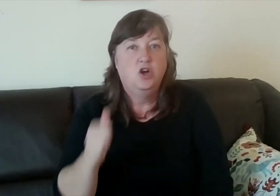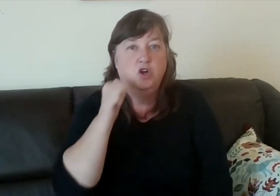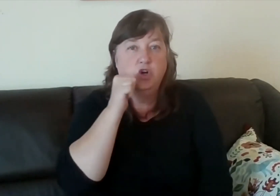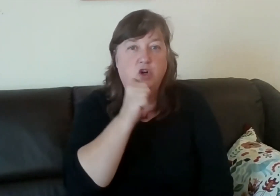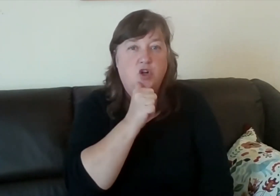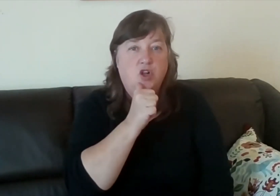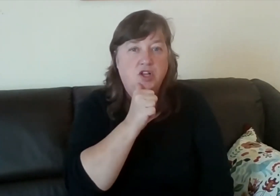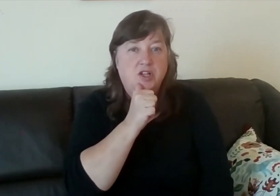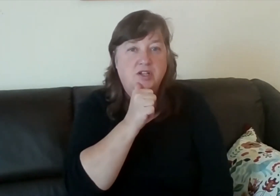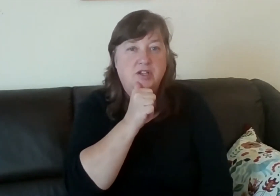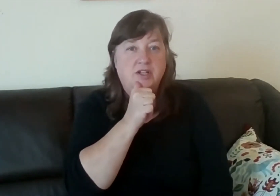girl,